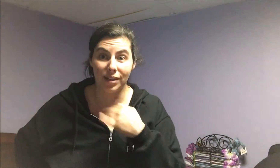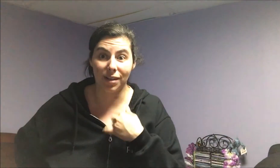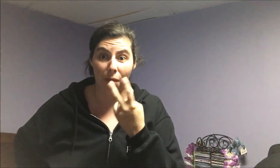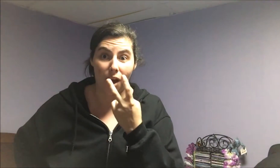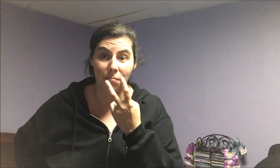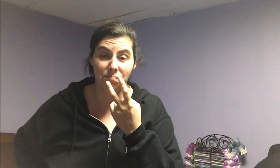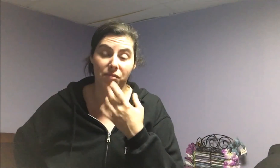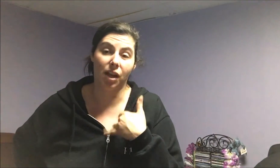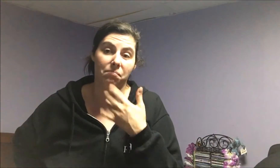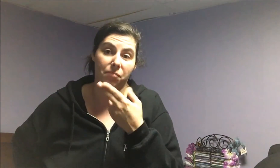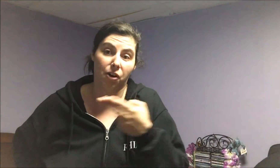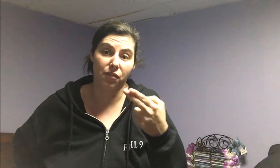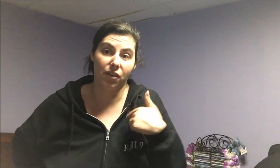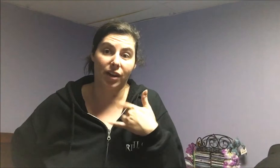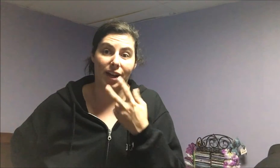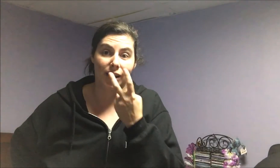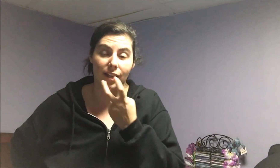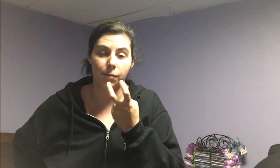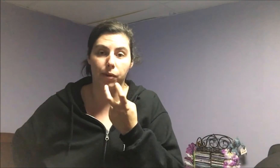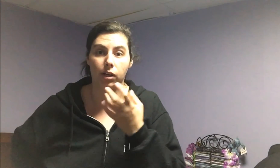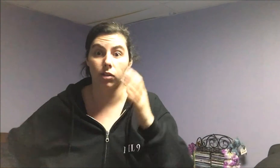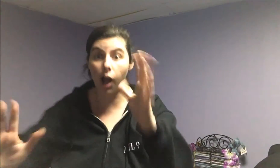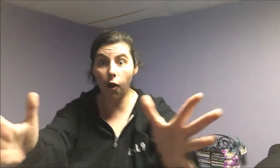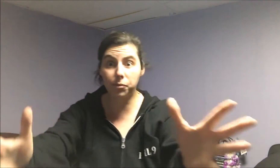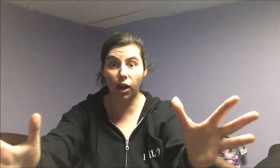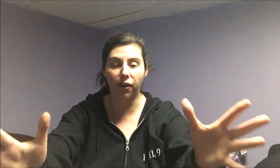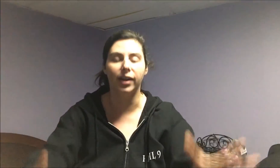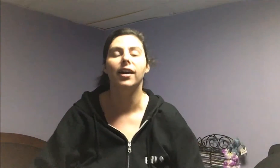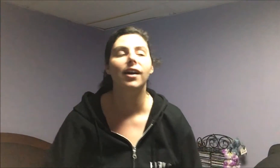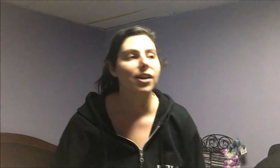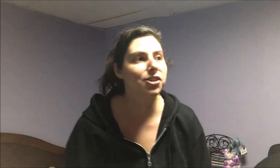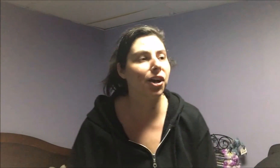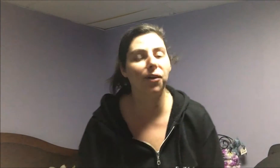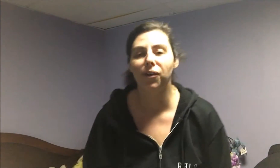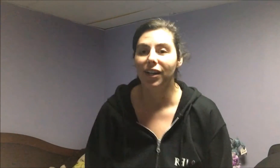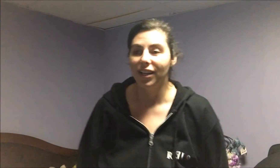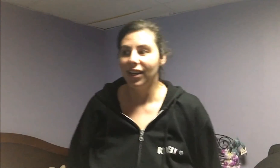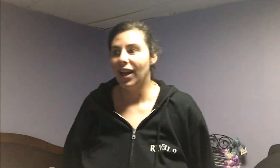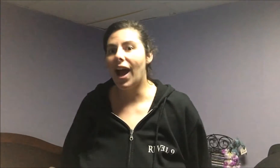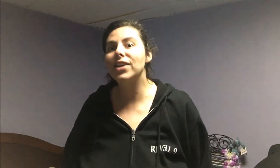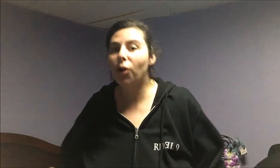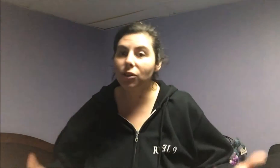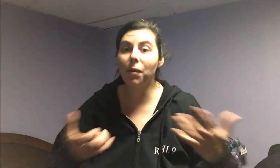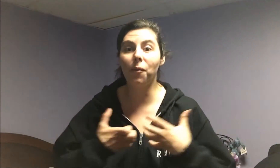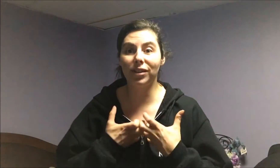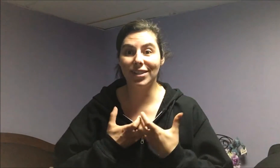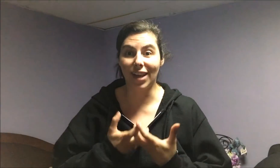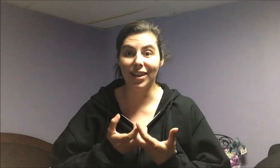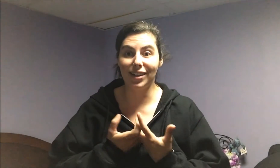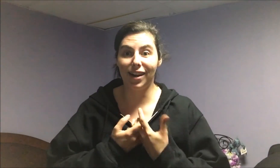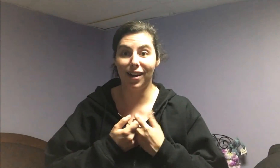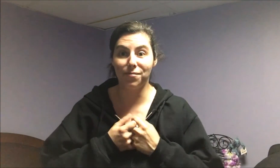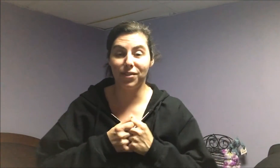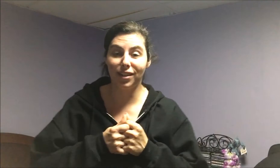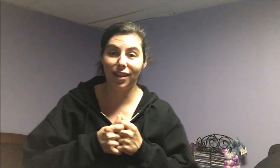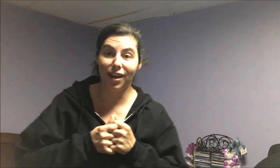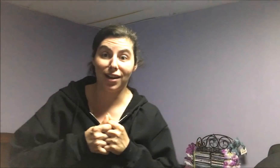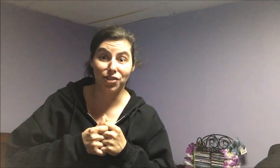because I'm hard of hearing, and I lip read. He goes, oh, I'm sorry. So I told him I wanted to sign Check